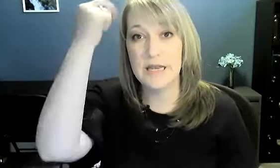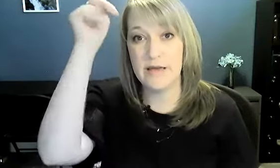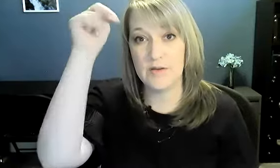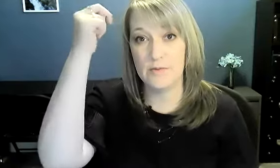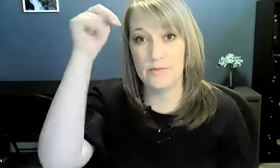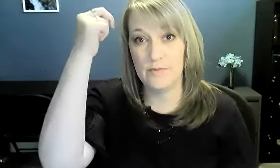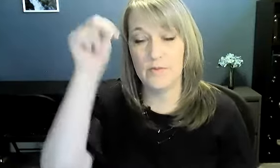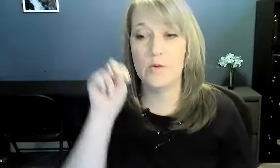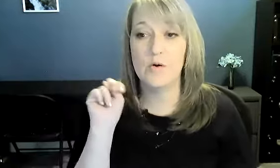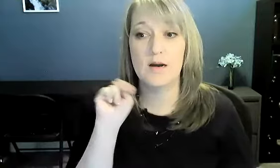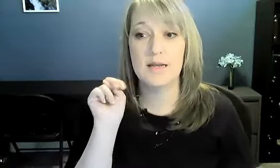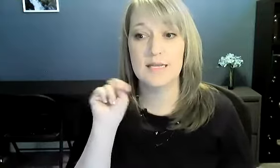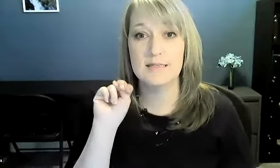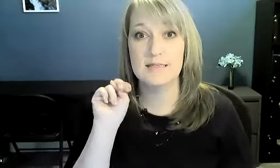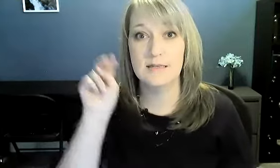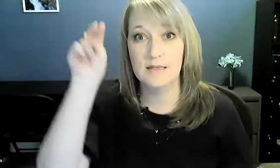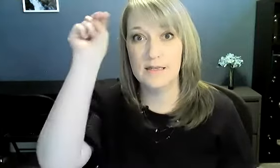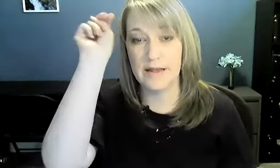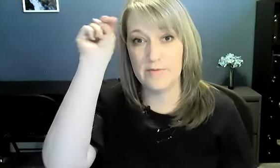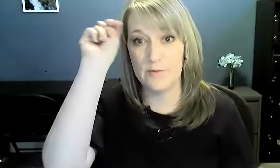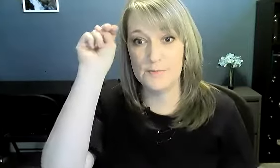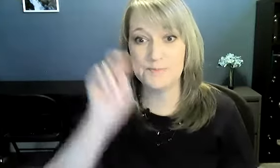nephew, or niece, nephew.